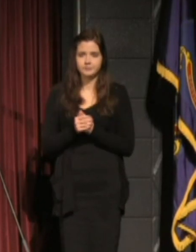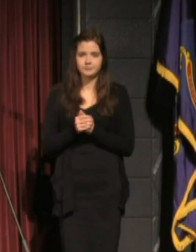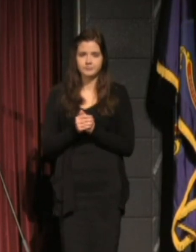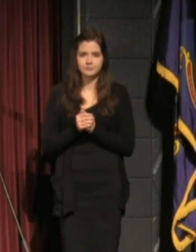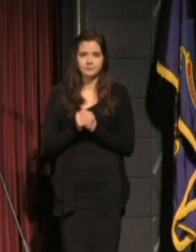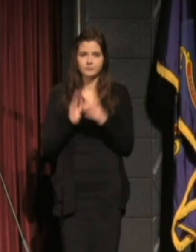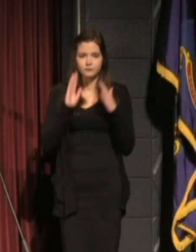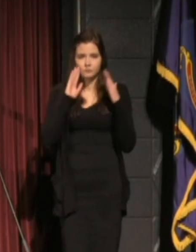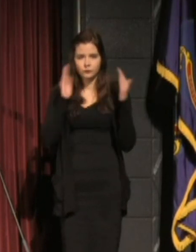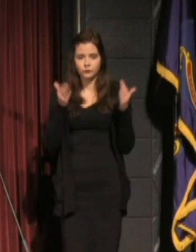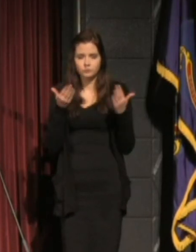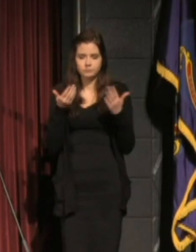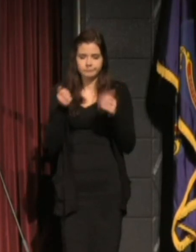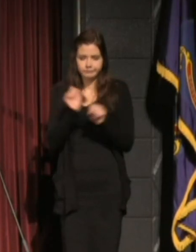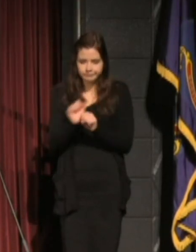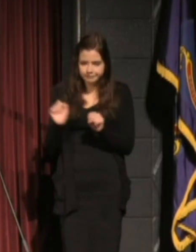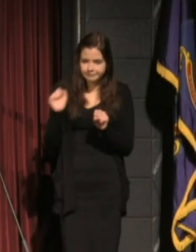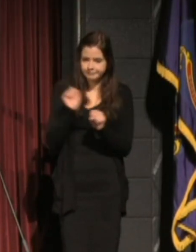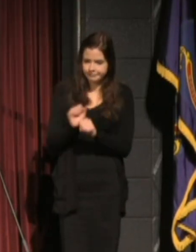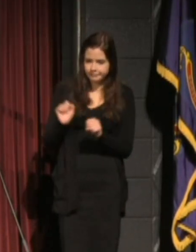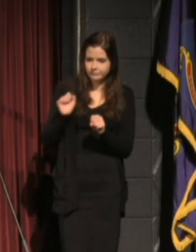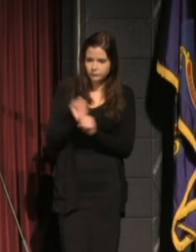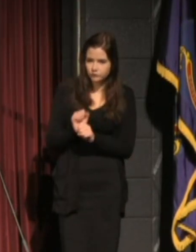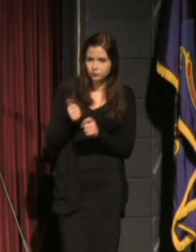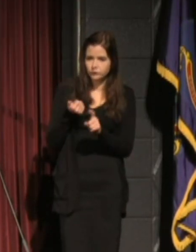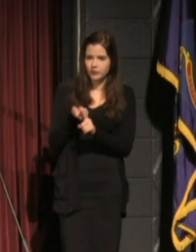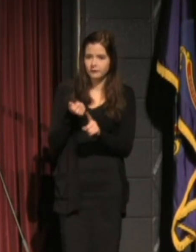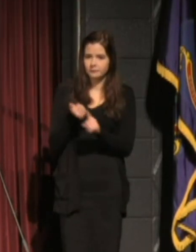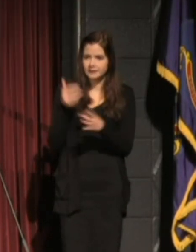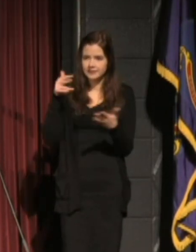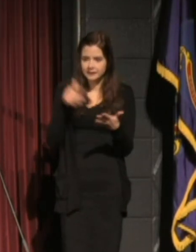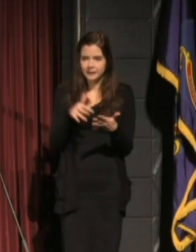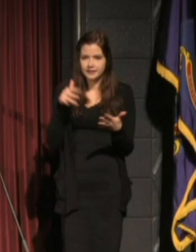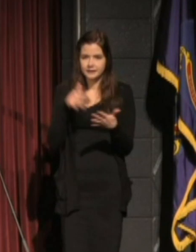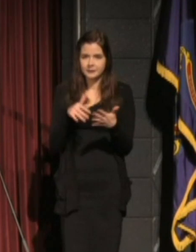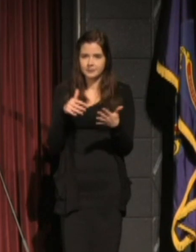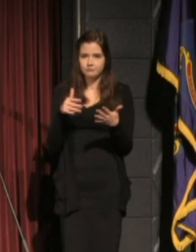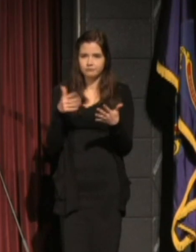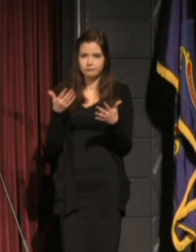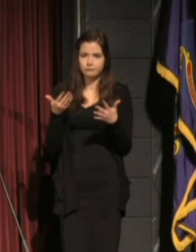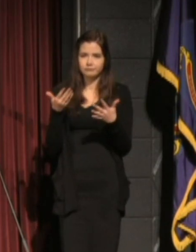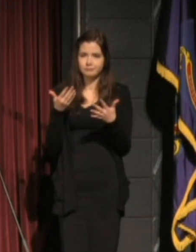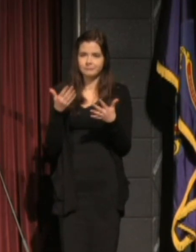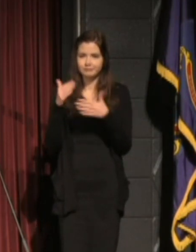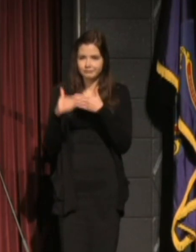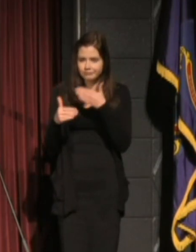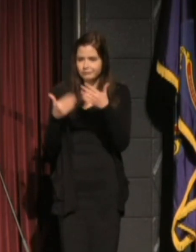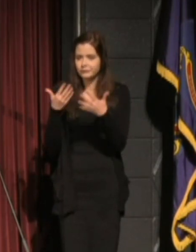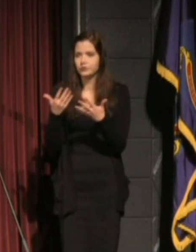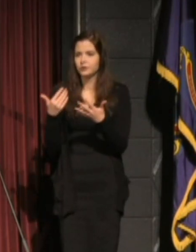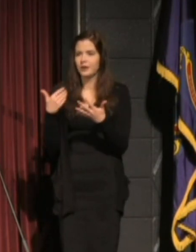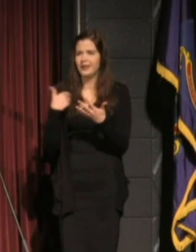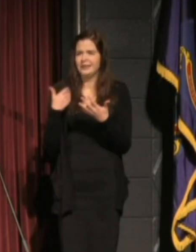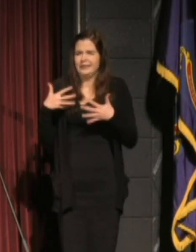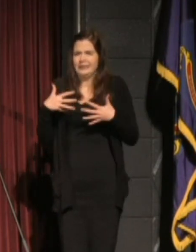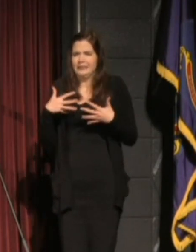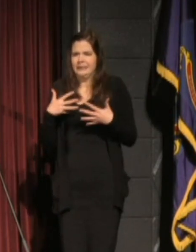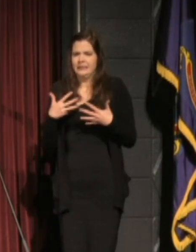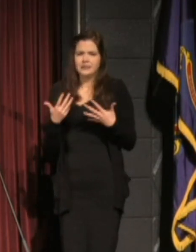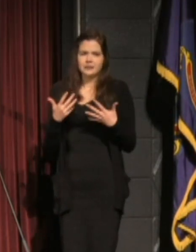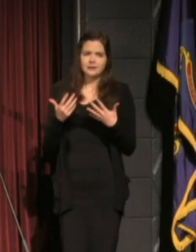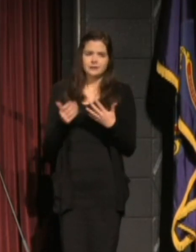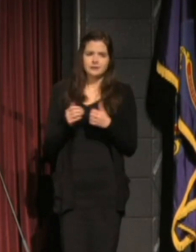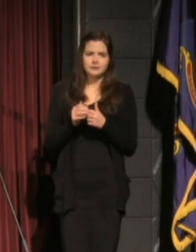dedicated yourself to years' worth of study. Throughout that time, there were likely moments of anxiety